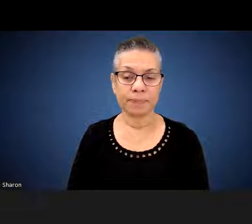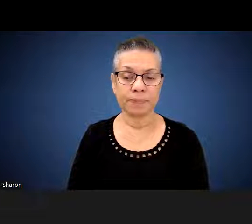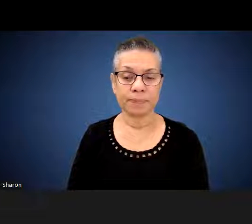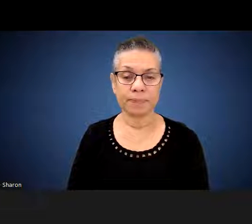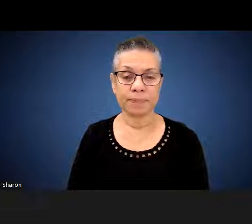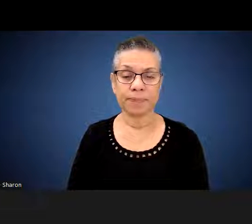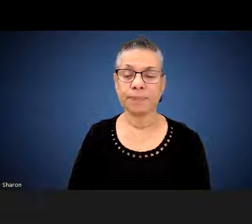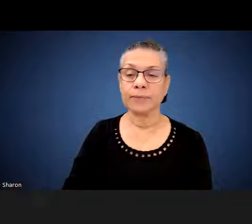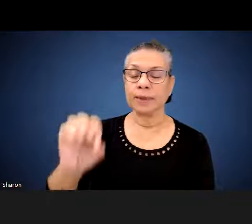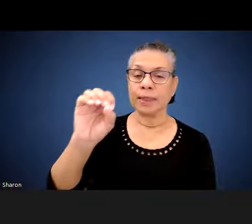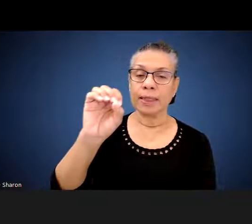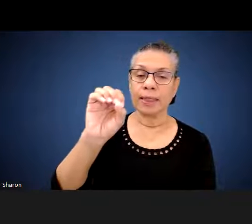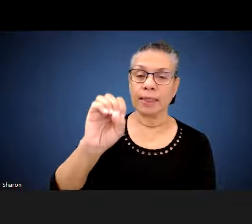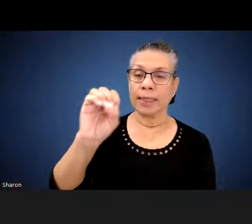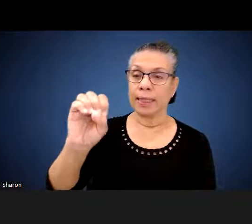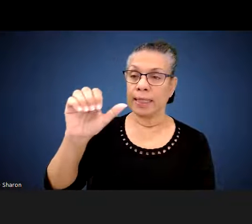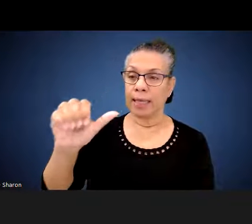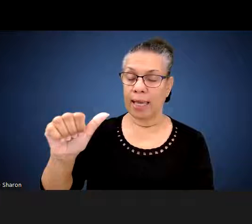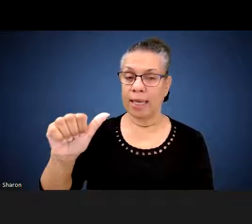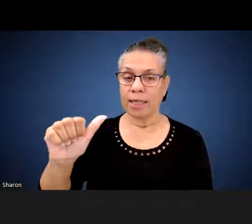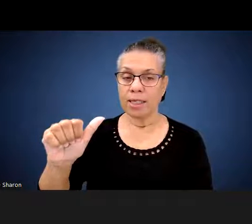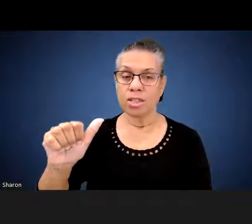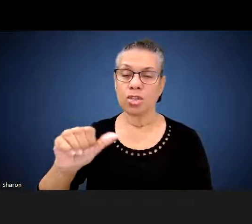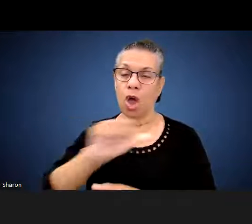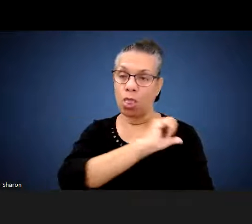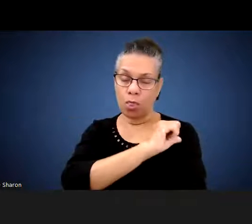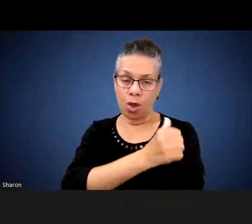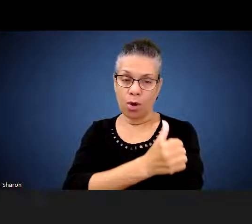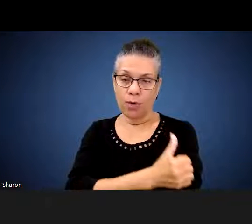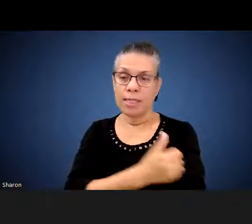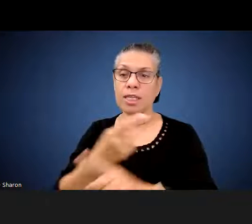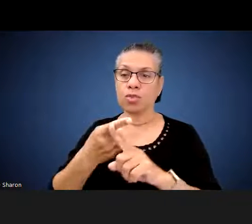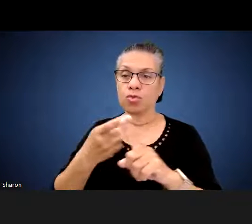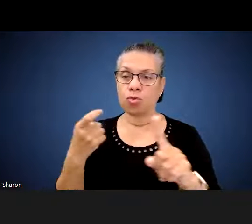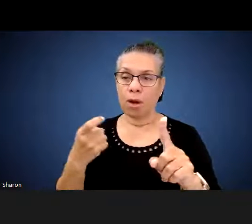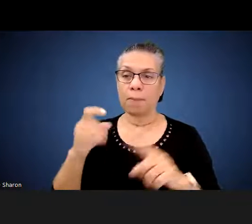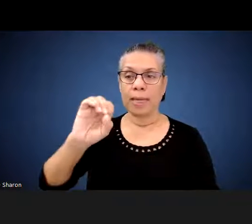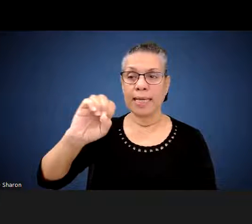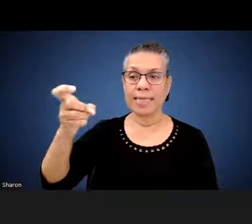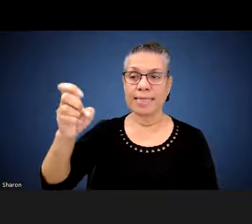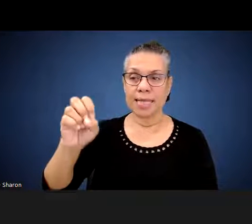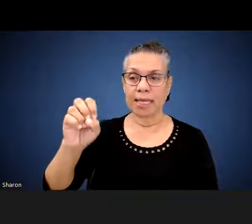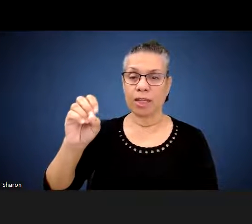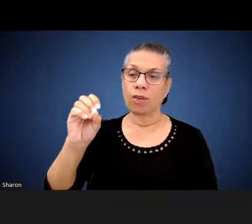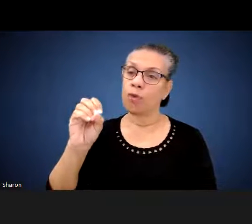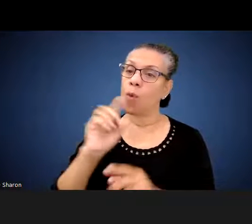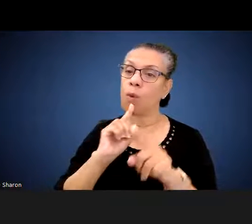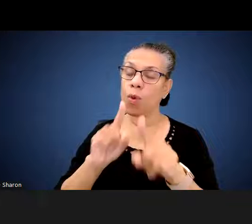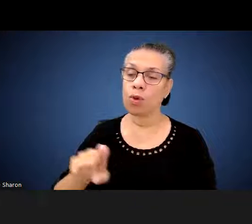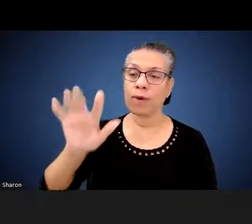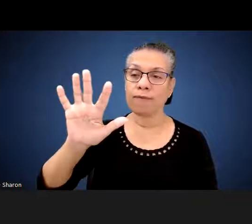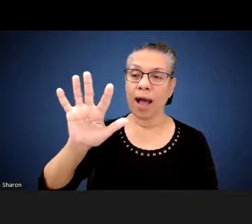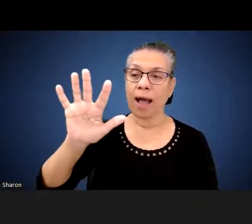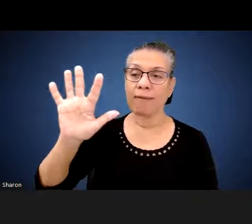So EEA's authority for the environmental justice strategy derives from Executive Order 552